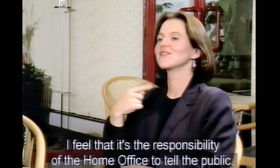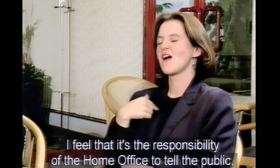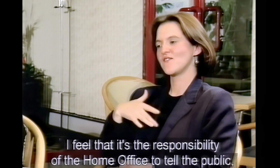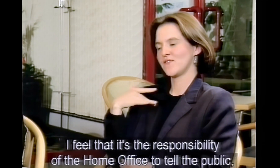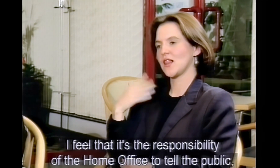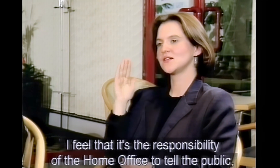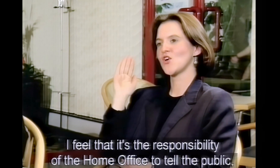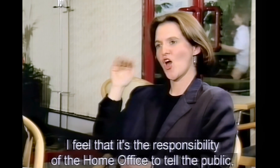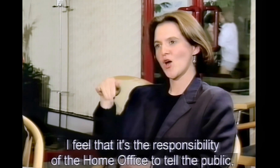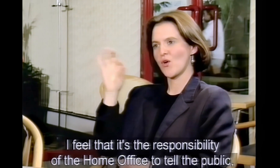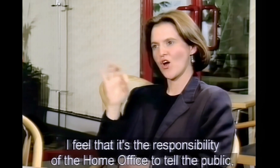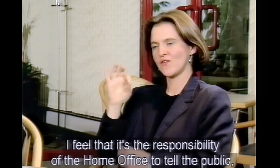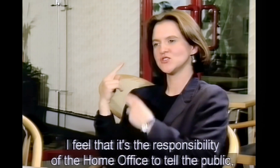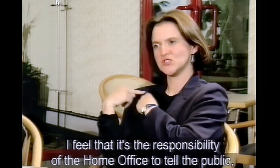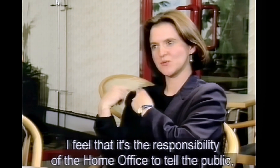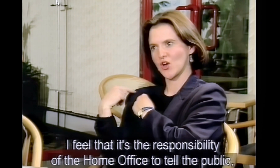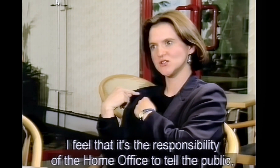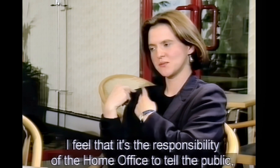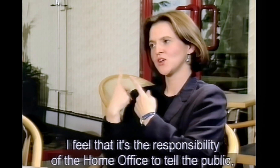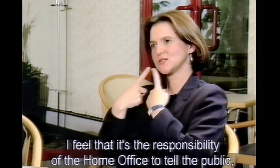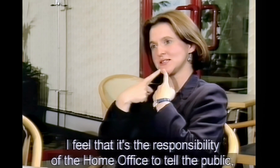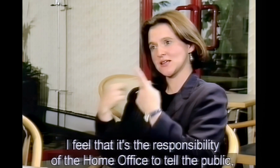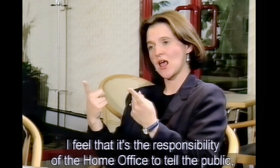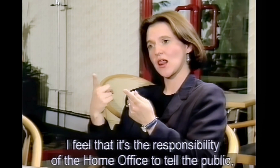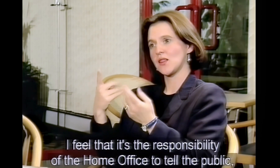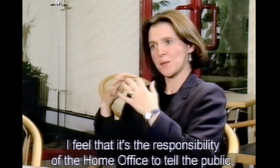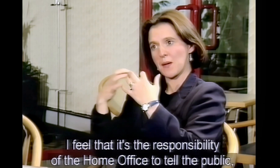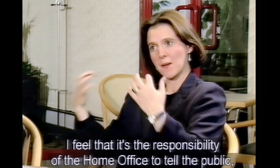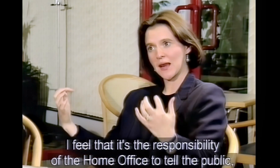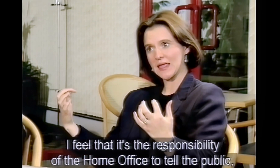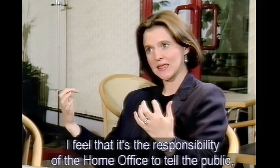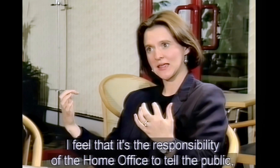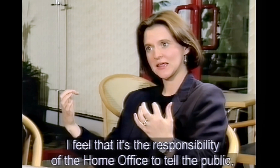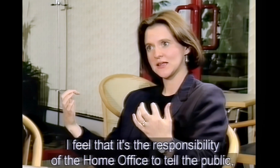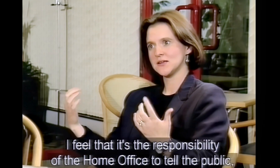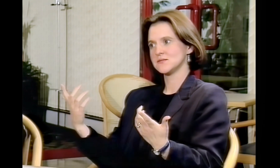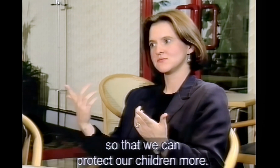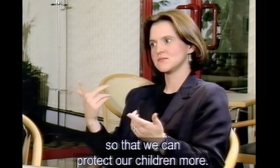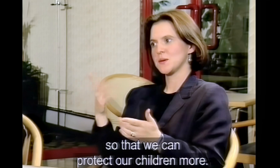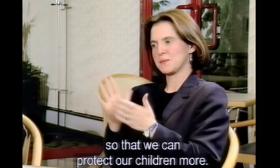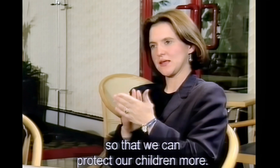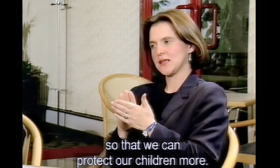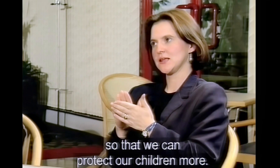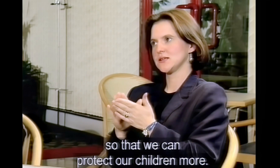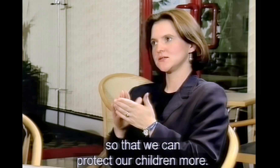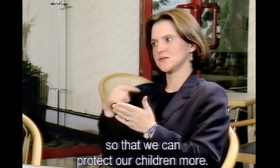I feel that it's the responsibility of the Home Office to tell the public so that we can protect our children